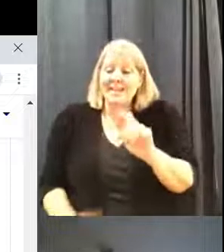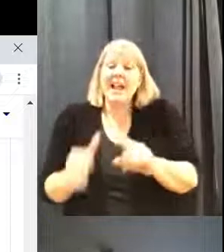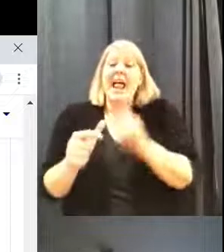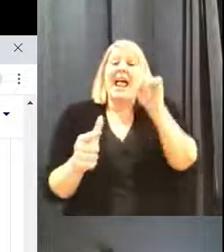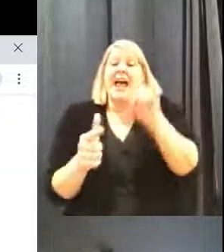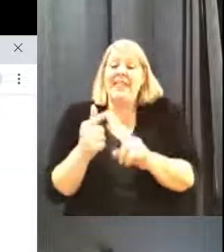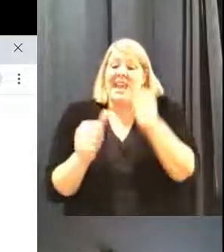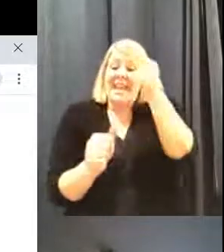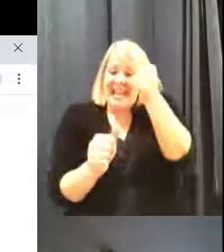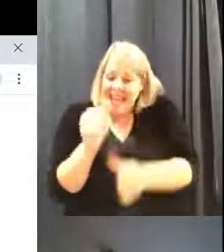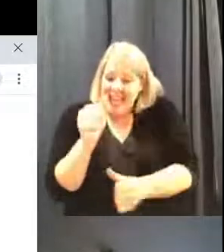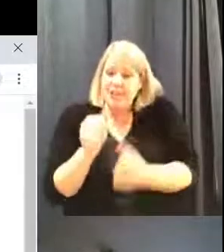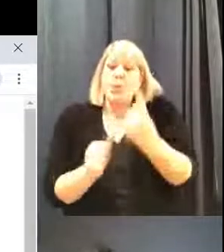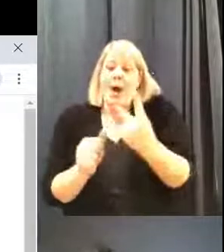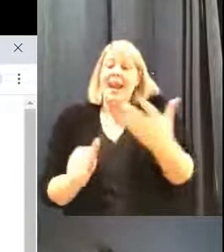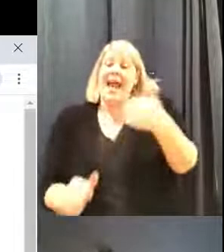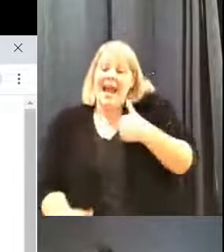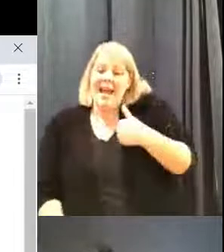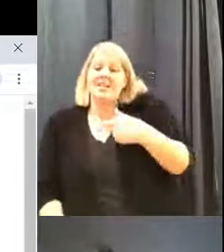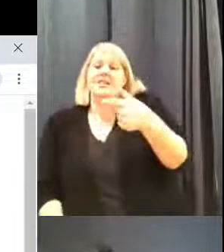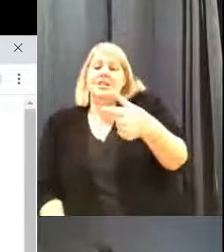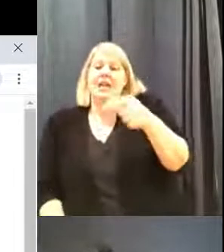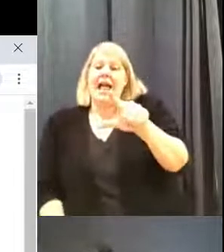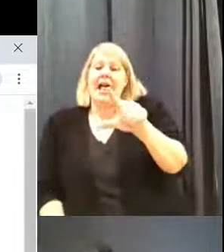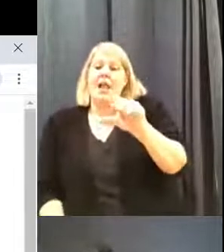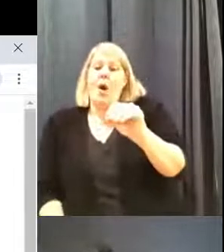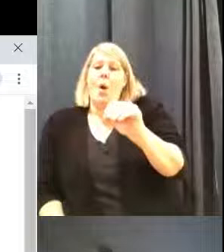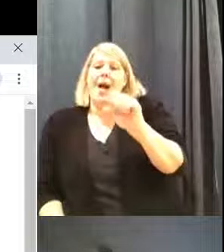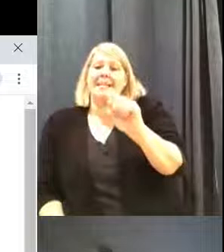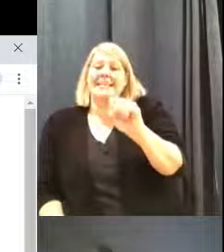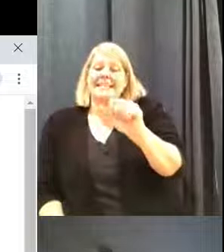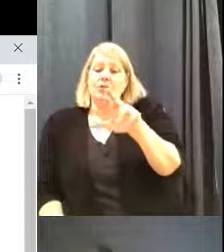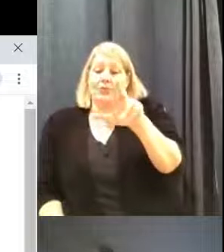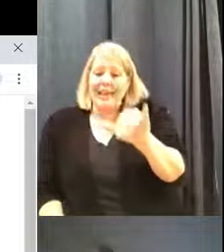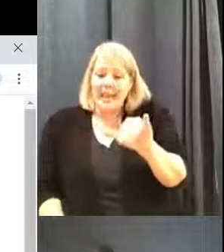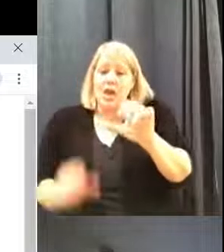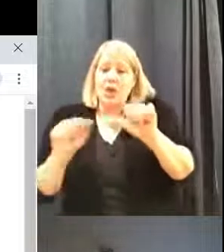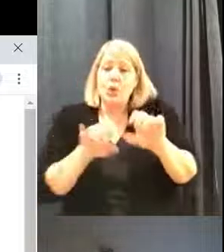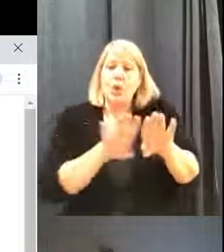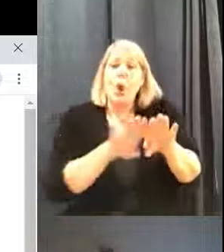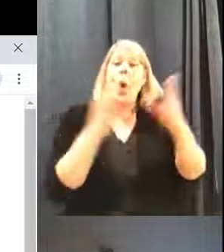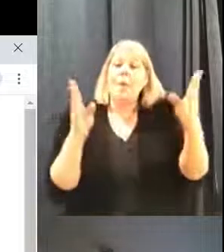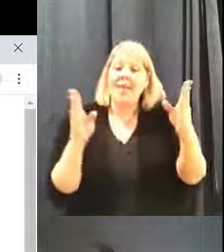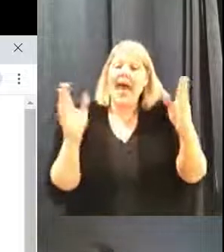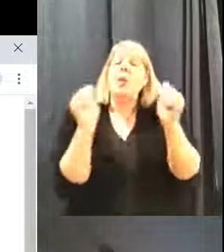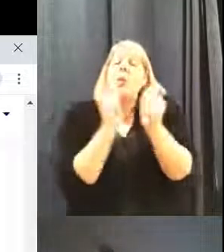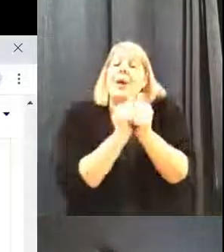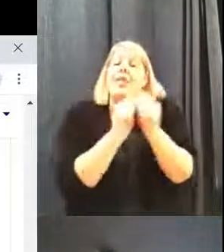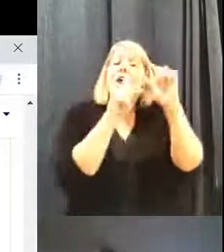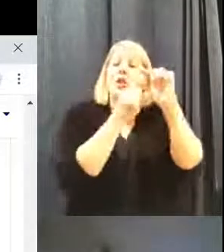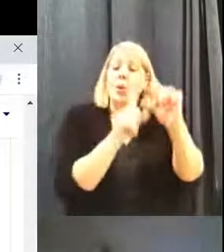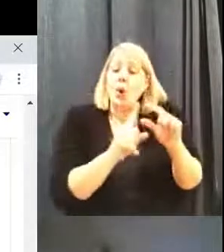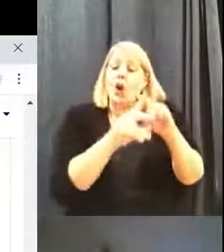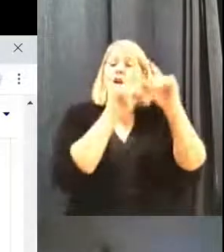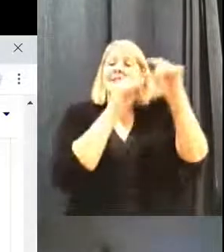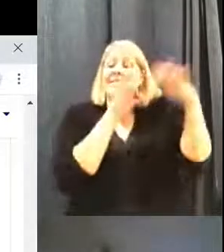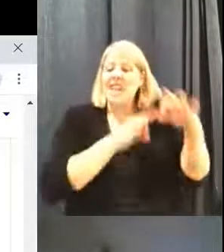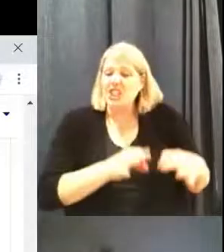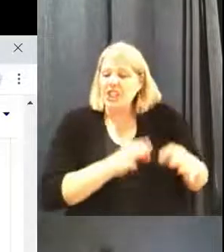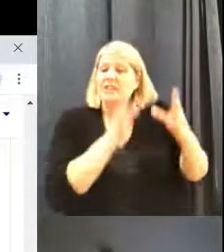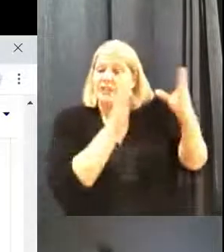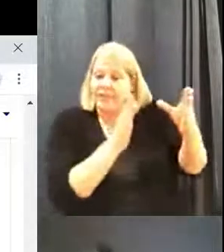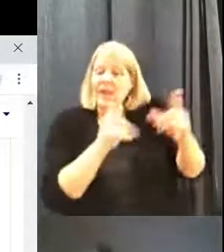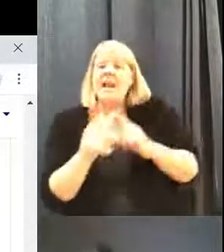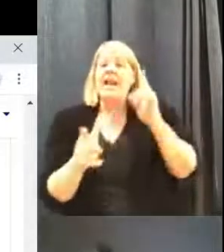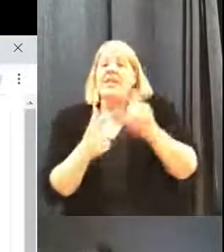a glossary. So you can open the glossary in a separate window, keep that open, and then jump back into the course. And then when you need to